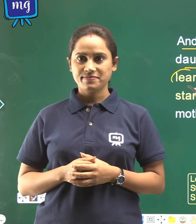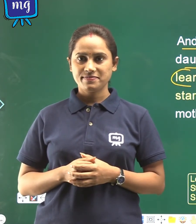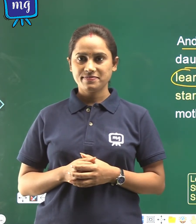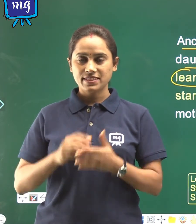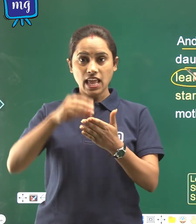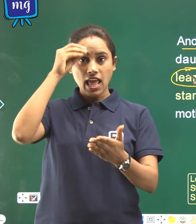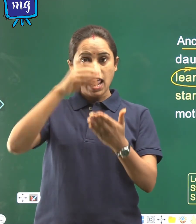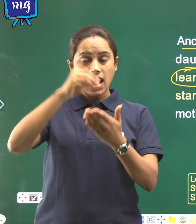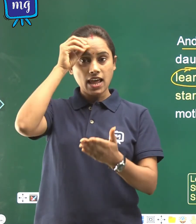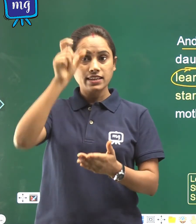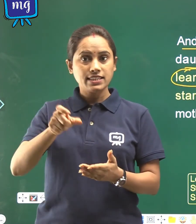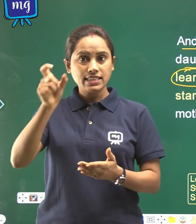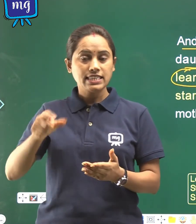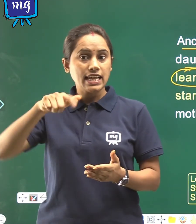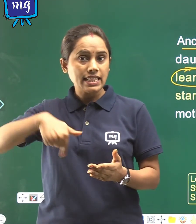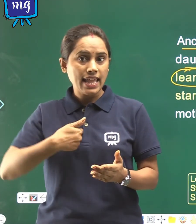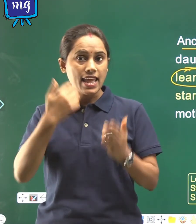learnt their lesson